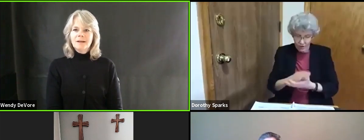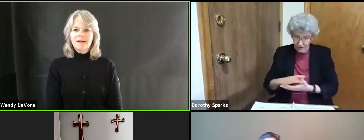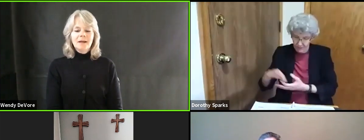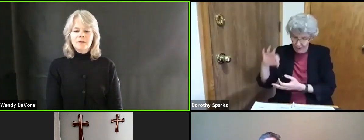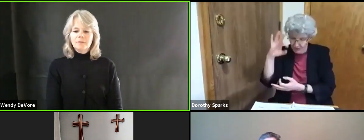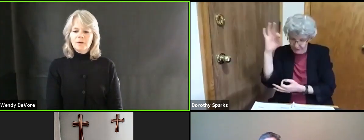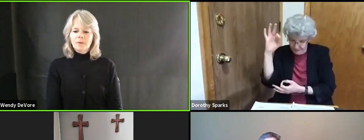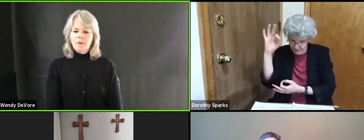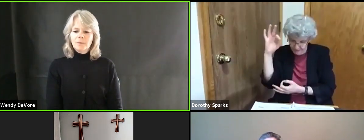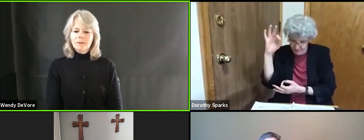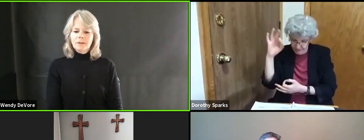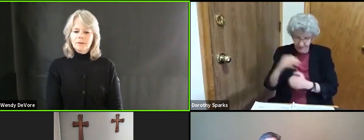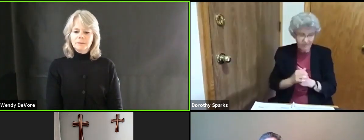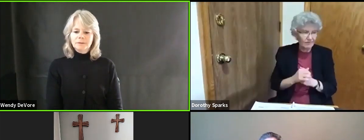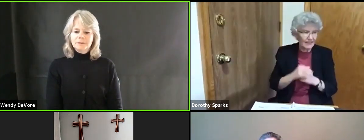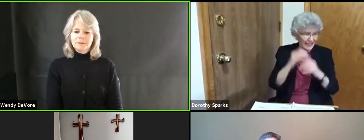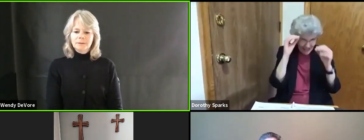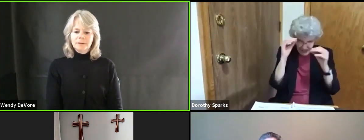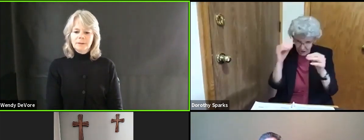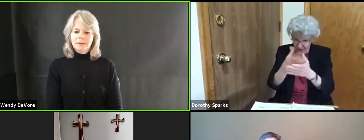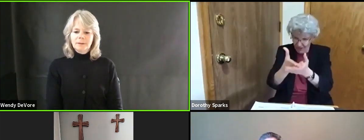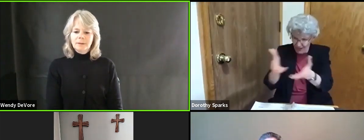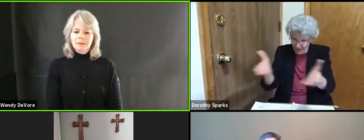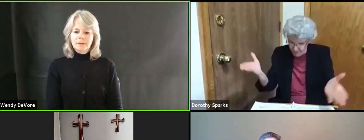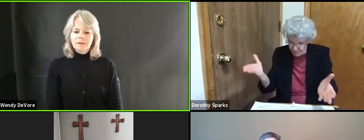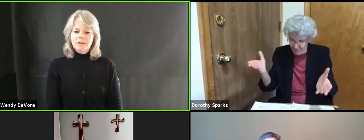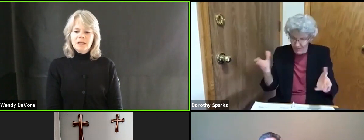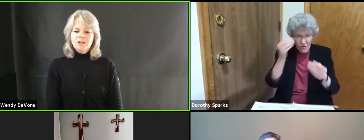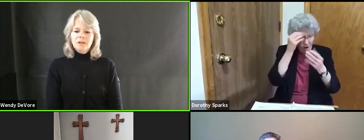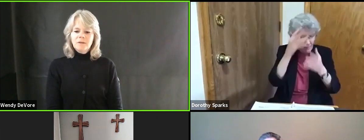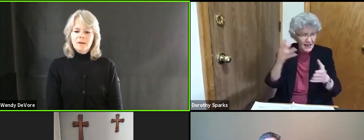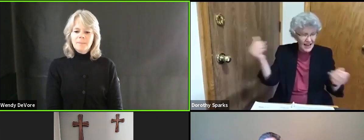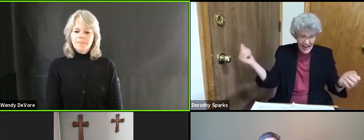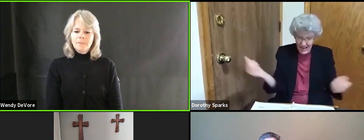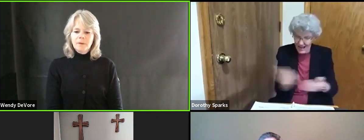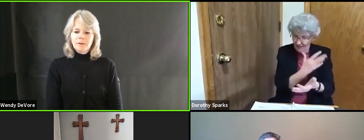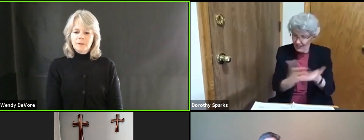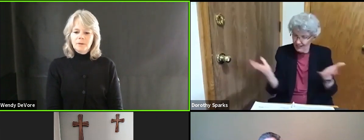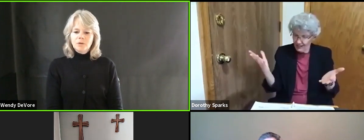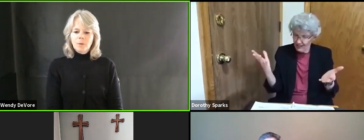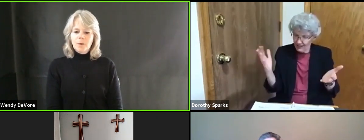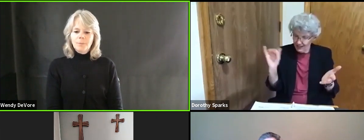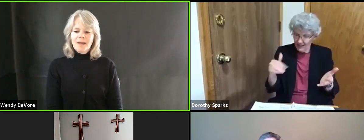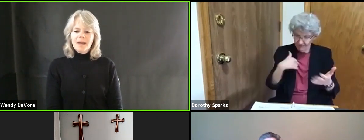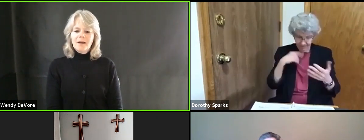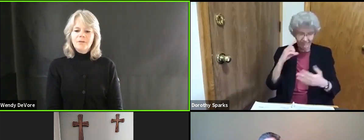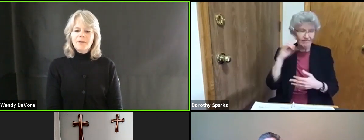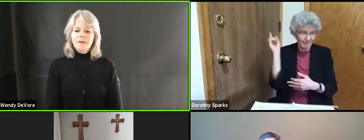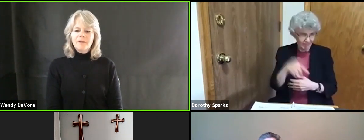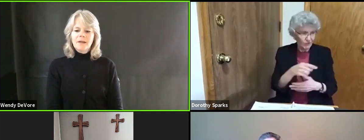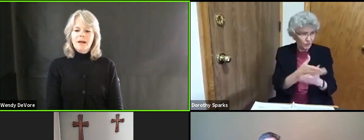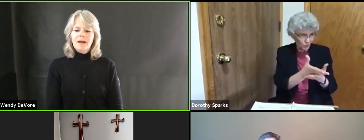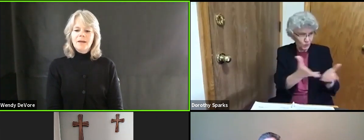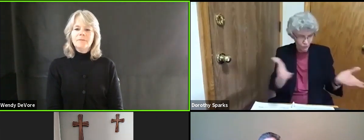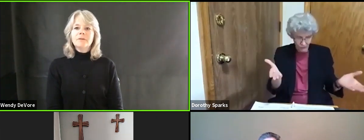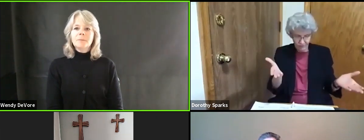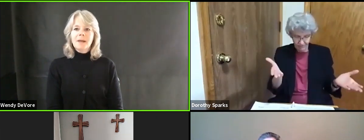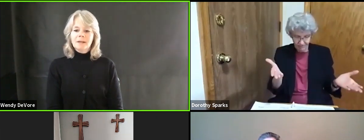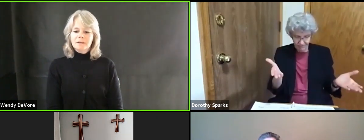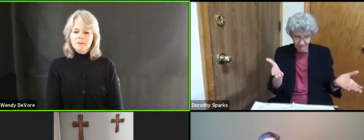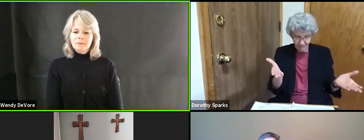Son and of the Holy Ghost, teaching them to obey everything that